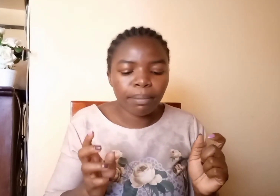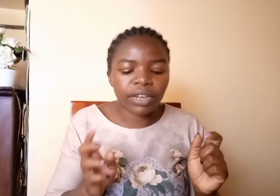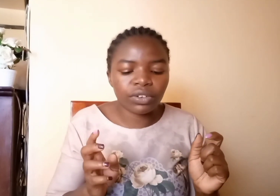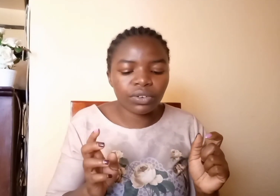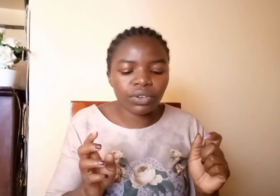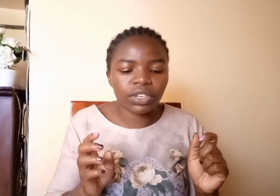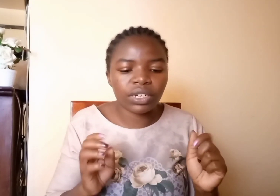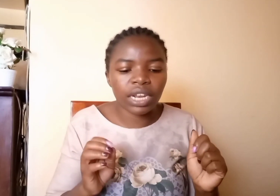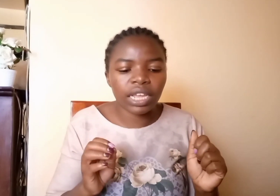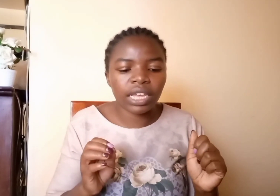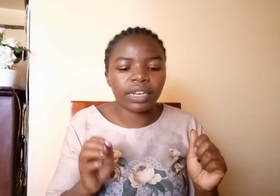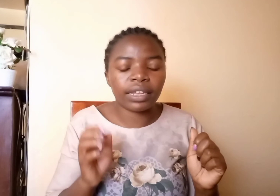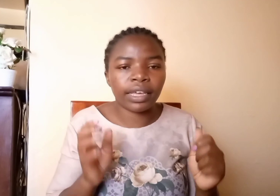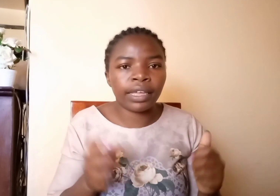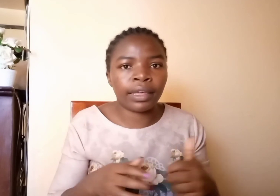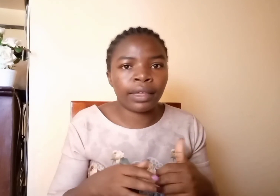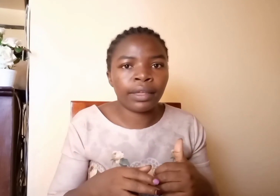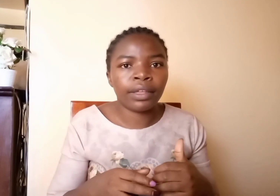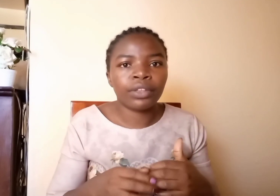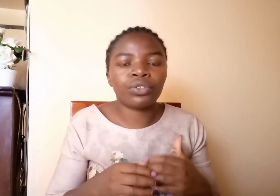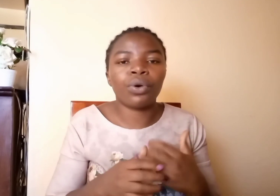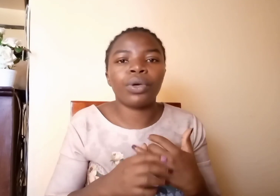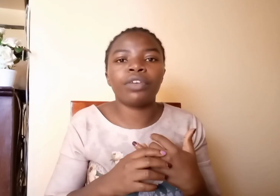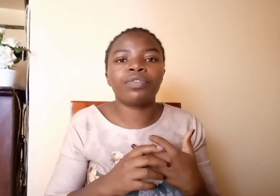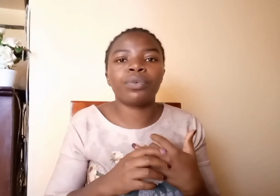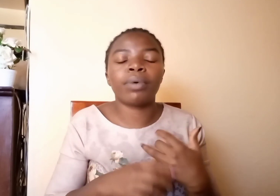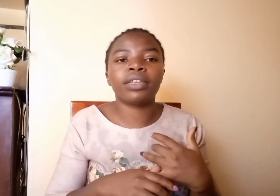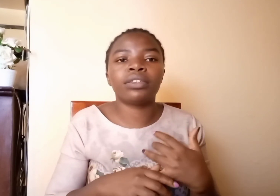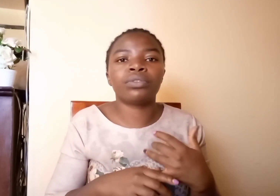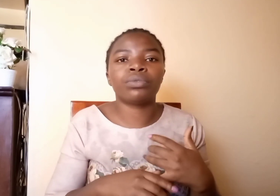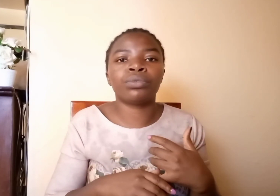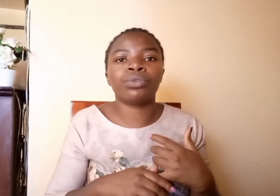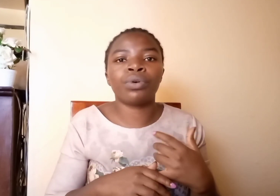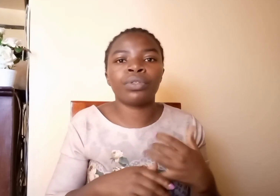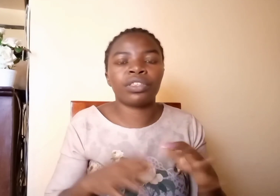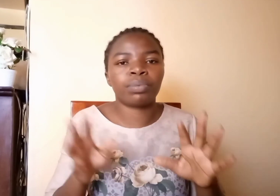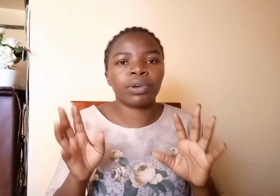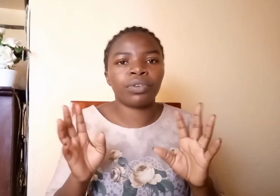but not really in Kenya. So if you want to know the spread of